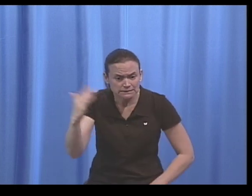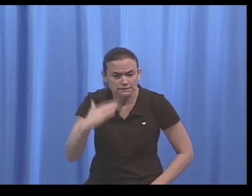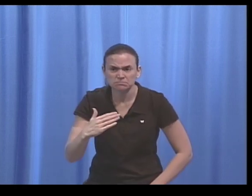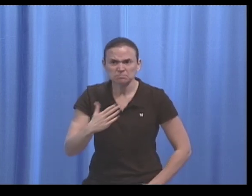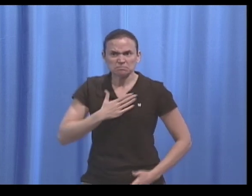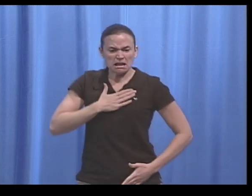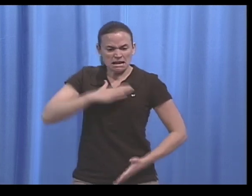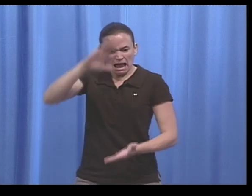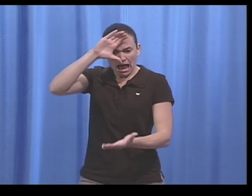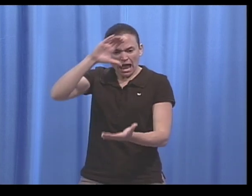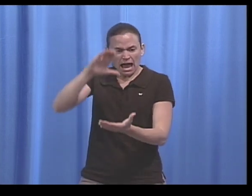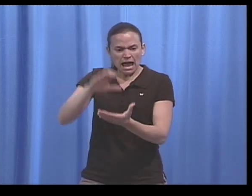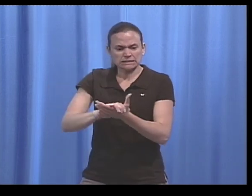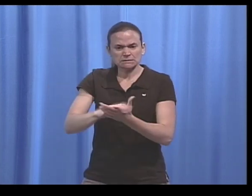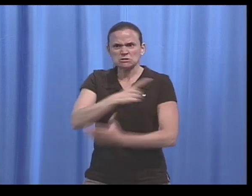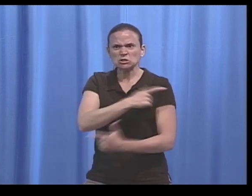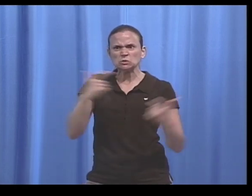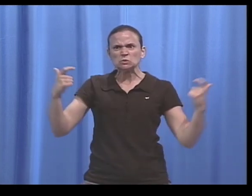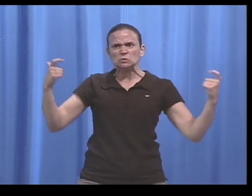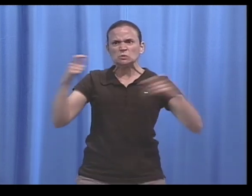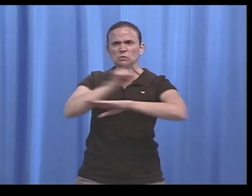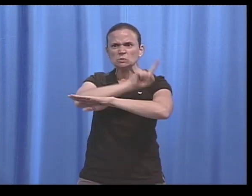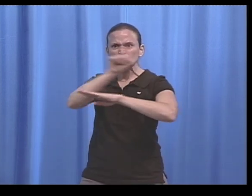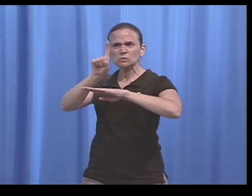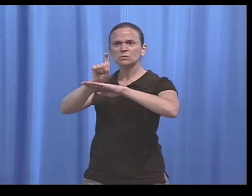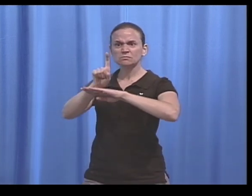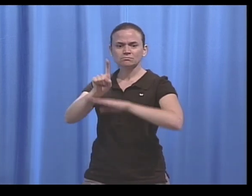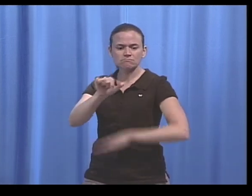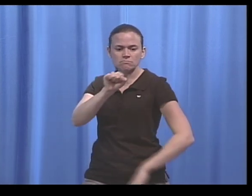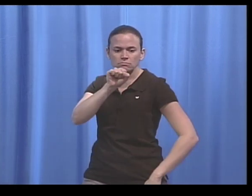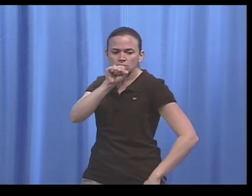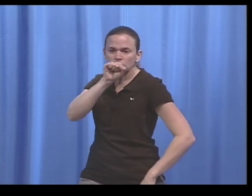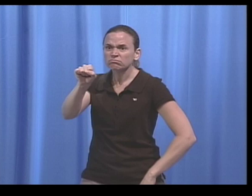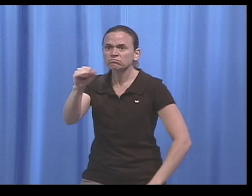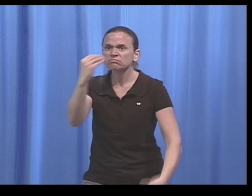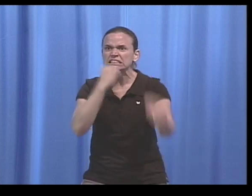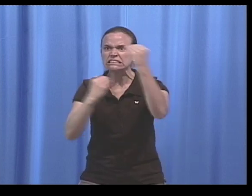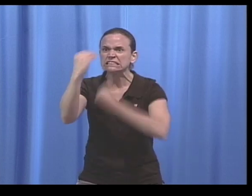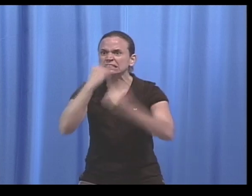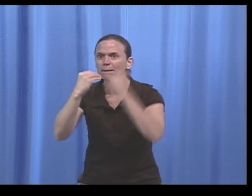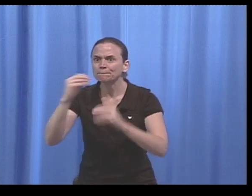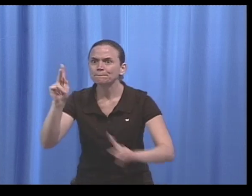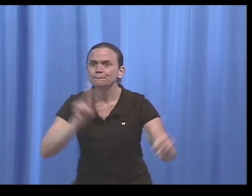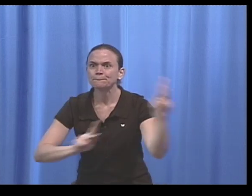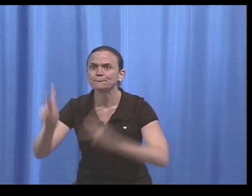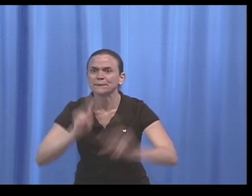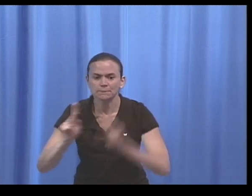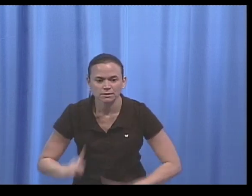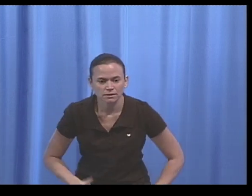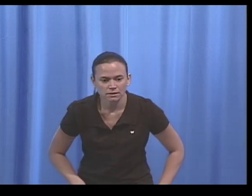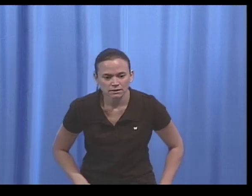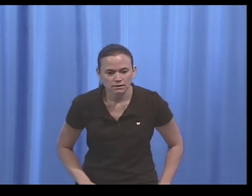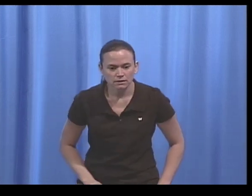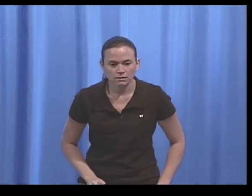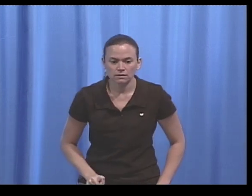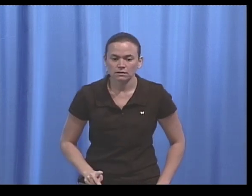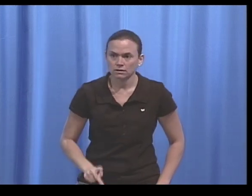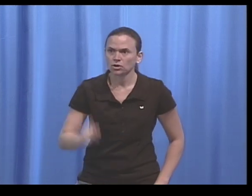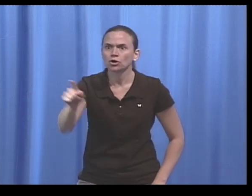said. "My husband, the giant, loves to eat people,